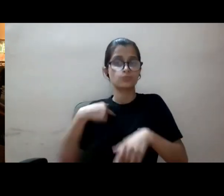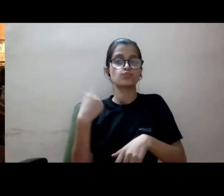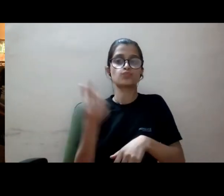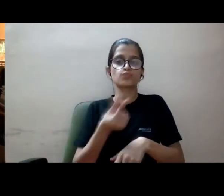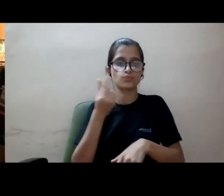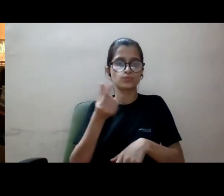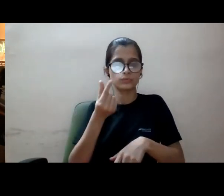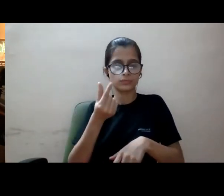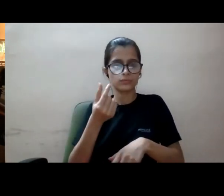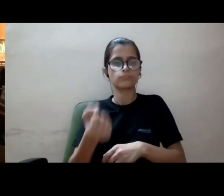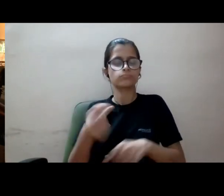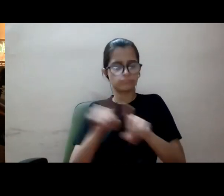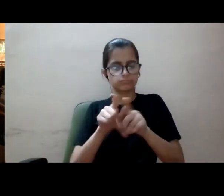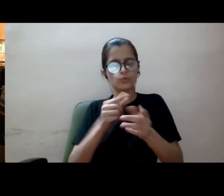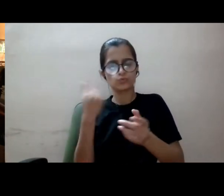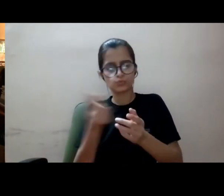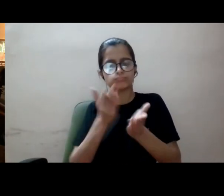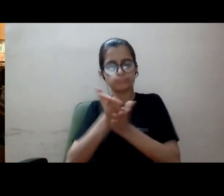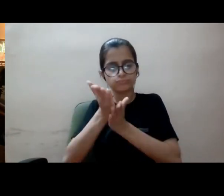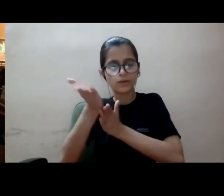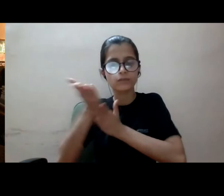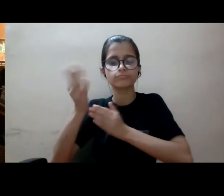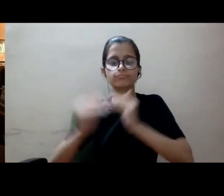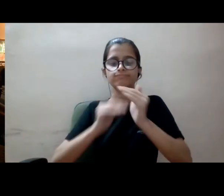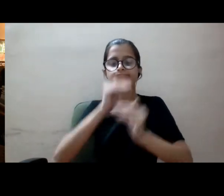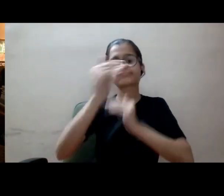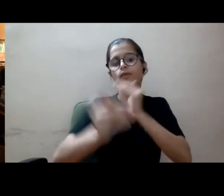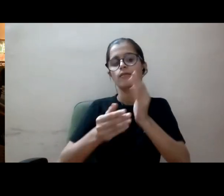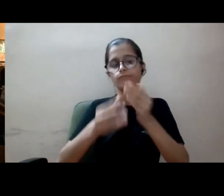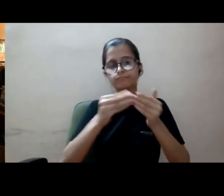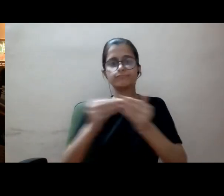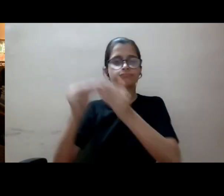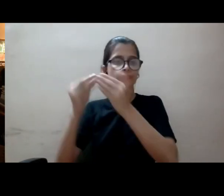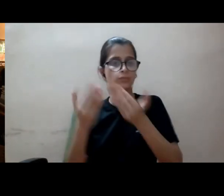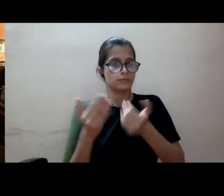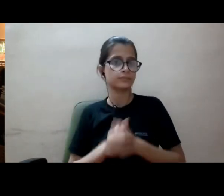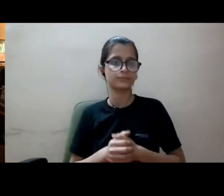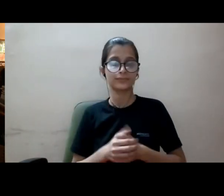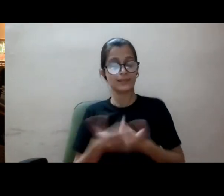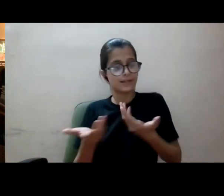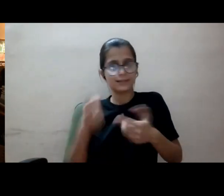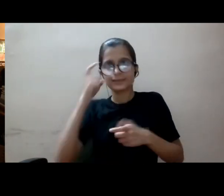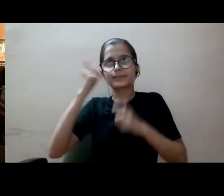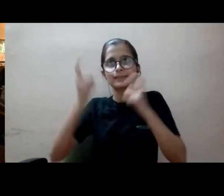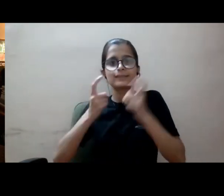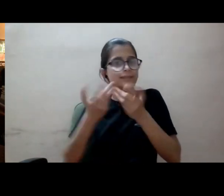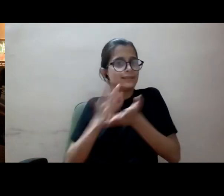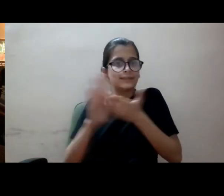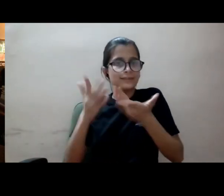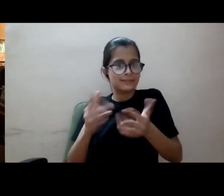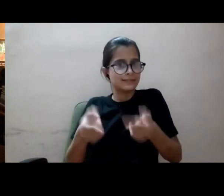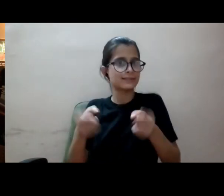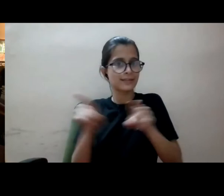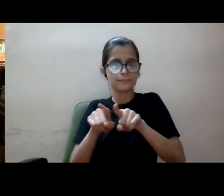new and more powerful ways, right? Right. I think that's what that's about, you know?